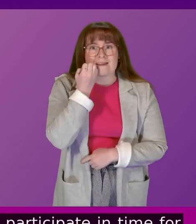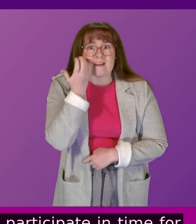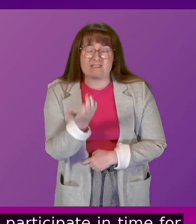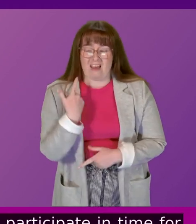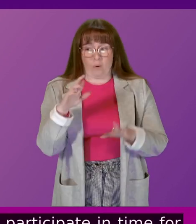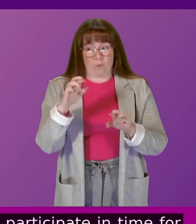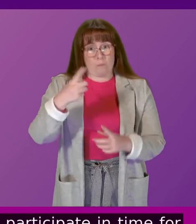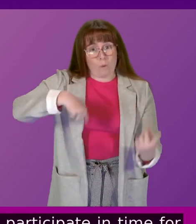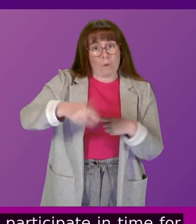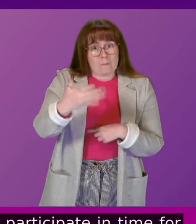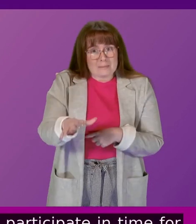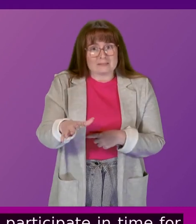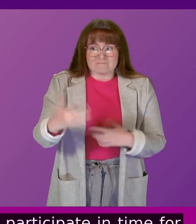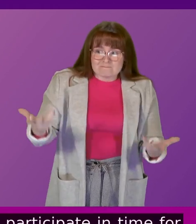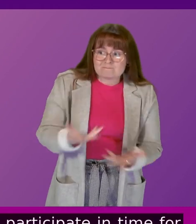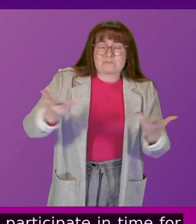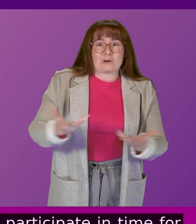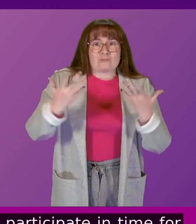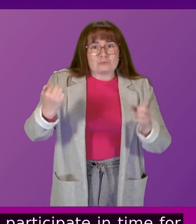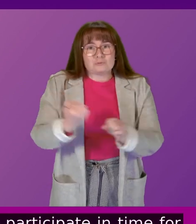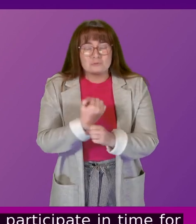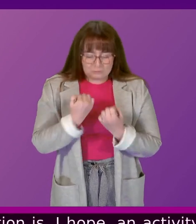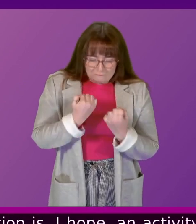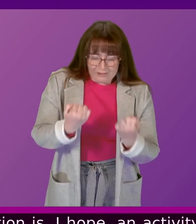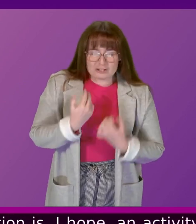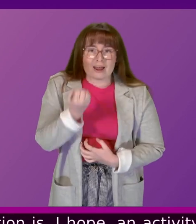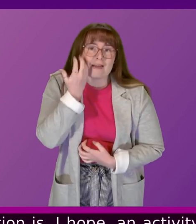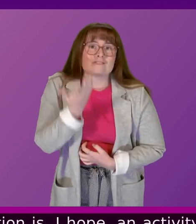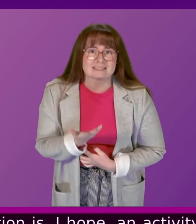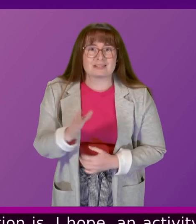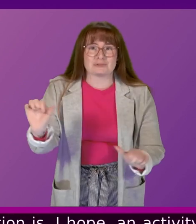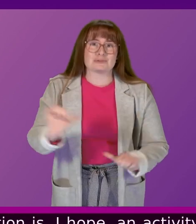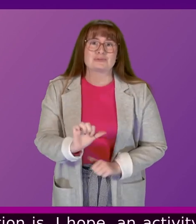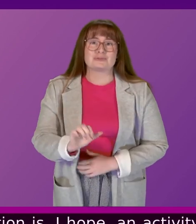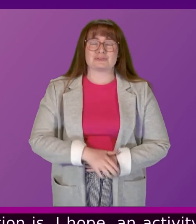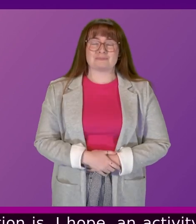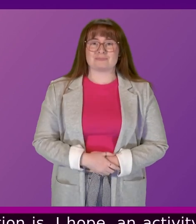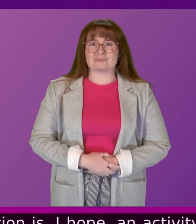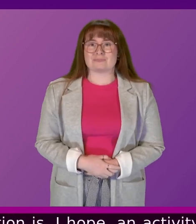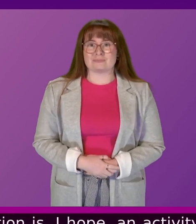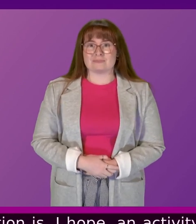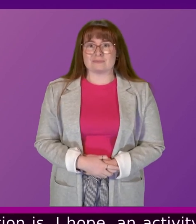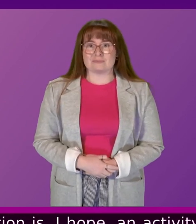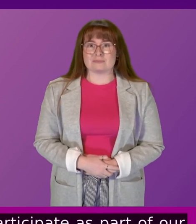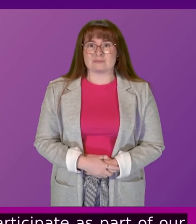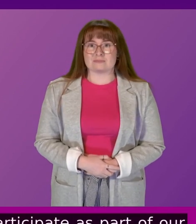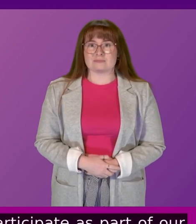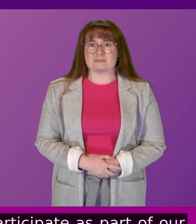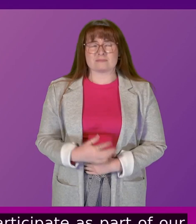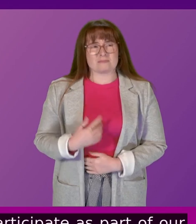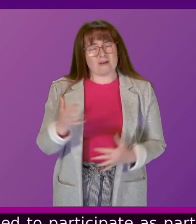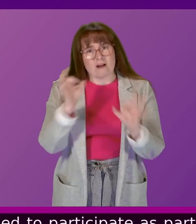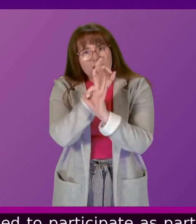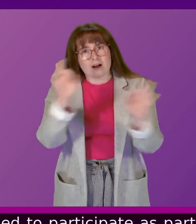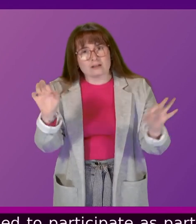an activity that we're all encouraged to participate as part of our daily medicine. Now, I wonder what